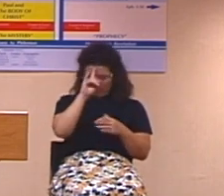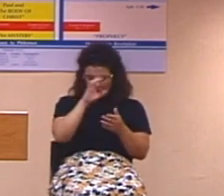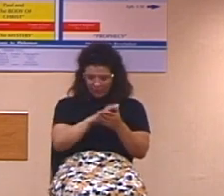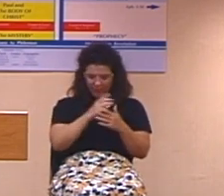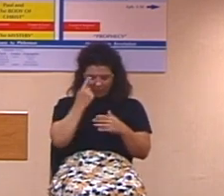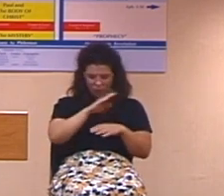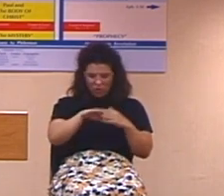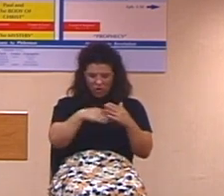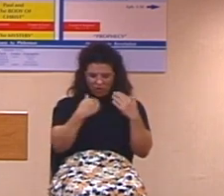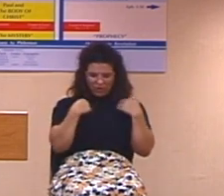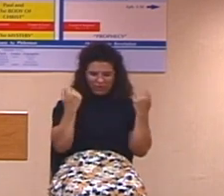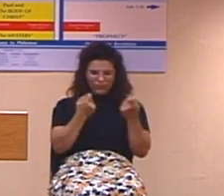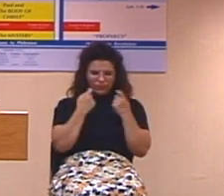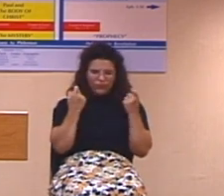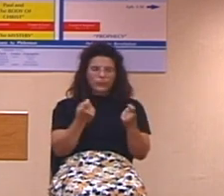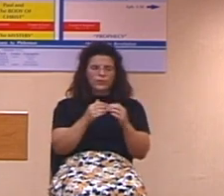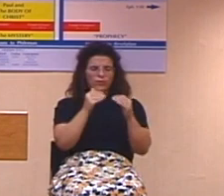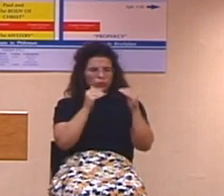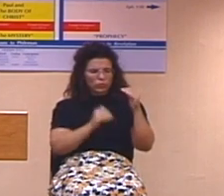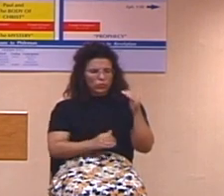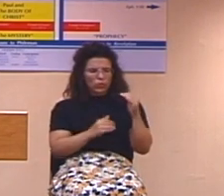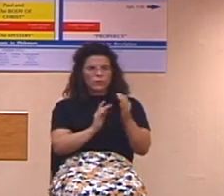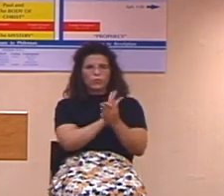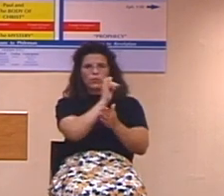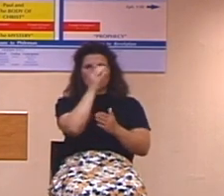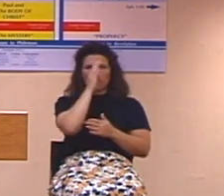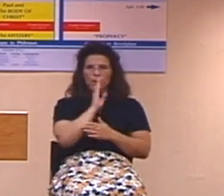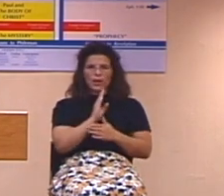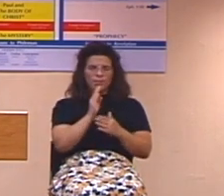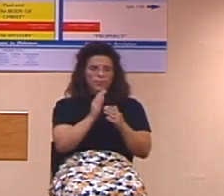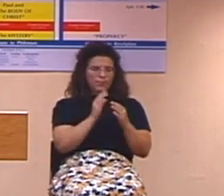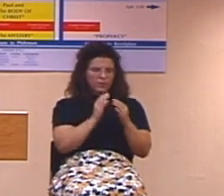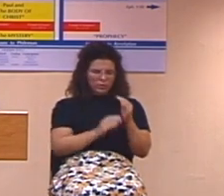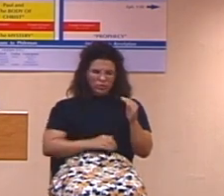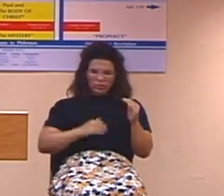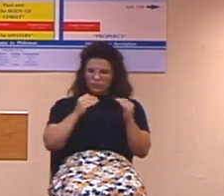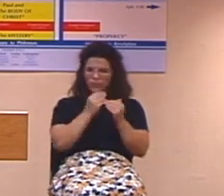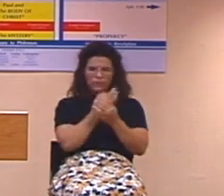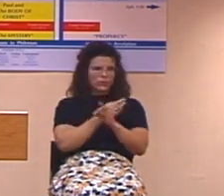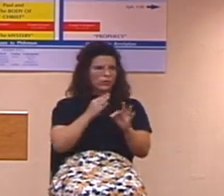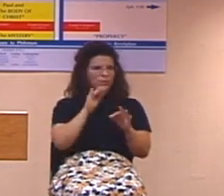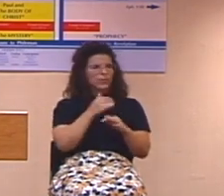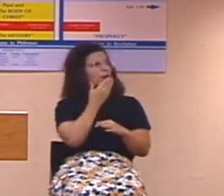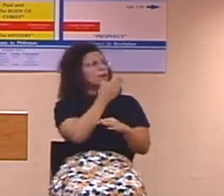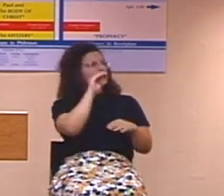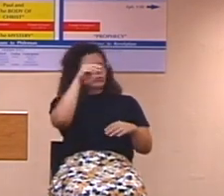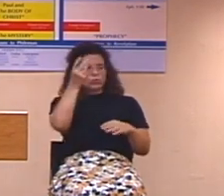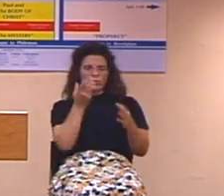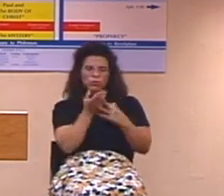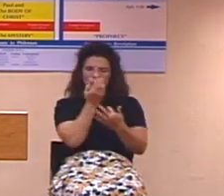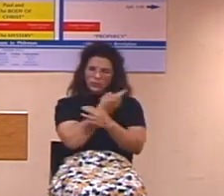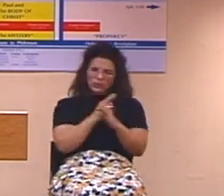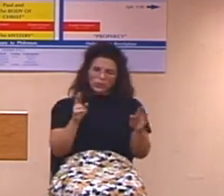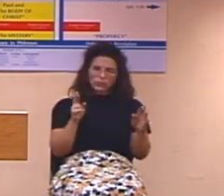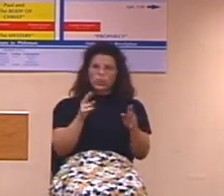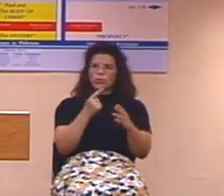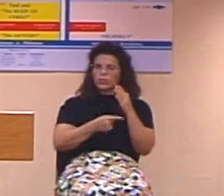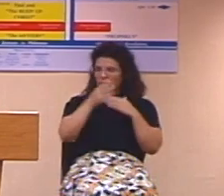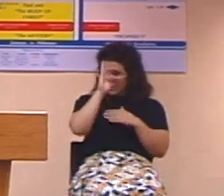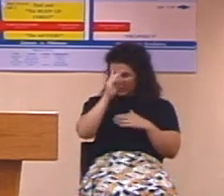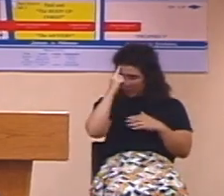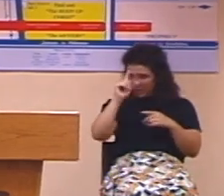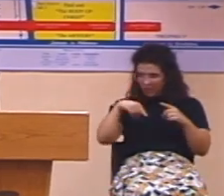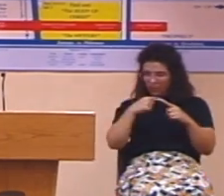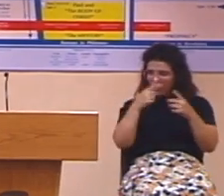come short of the glory of God, being justified freely by His grace through the redemption. That, what's God's mind about the lost? What do they